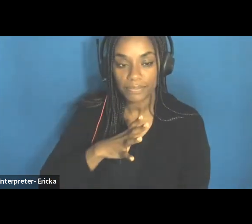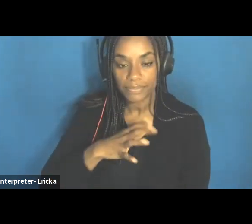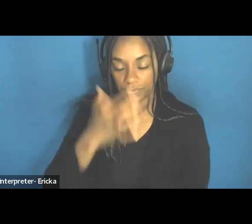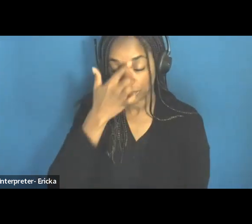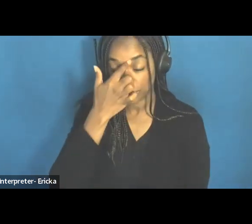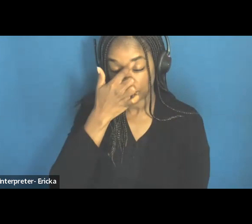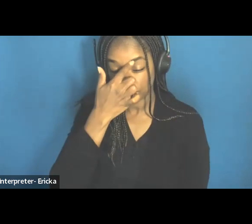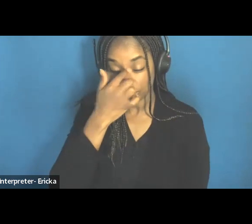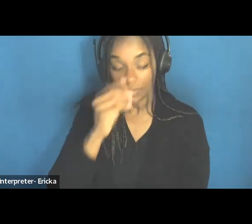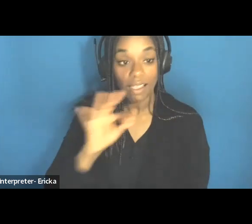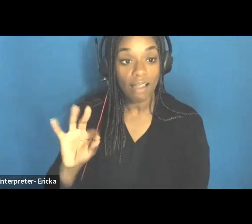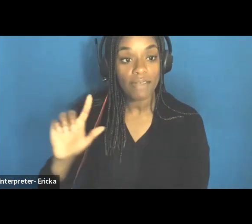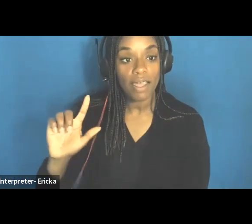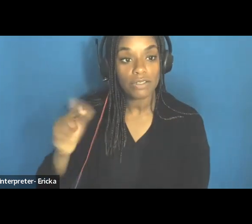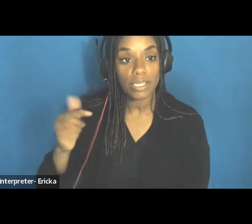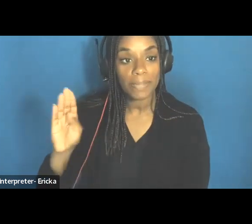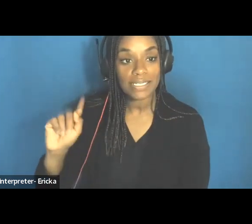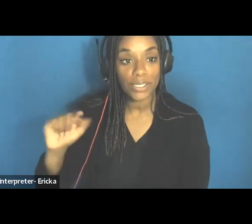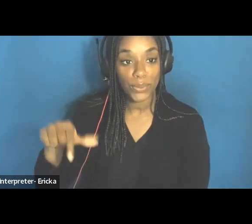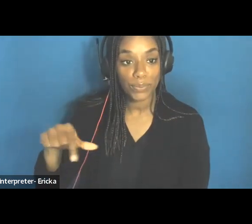of LGBTQ.